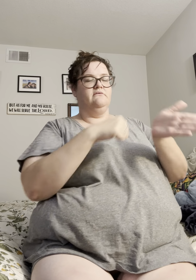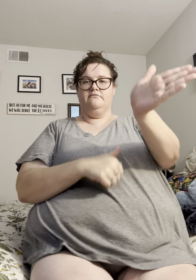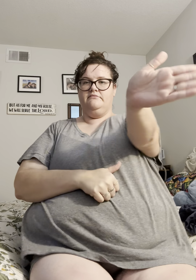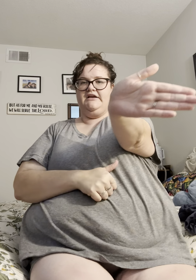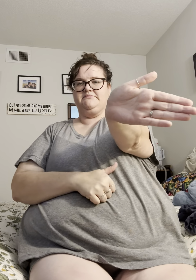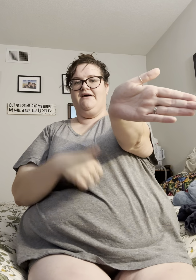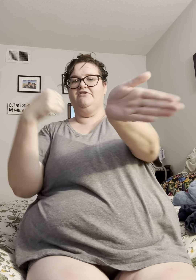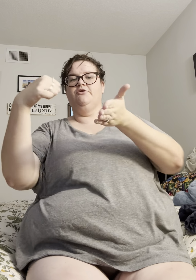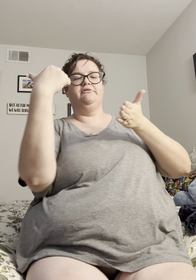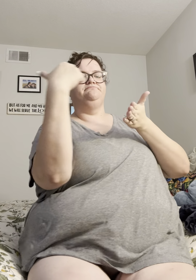Here's my envelope.